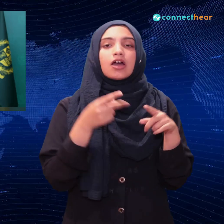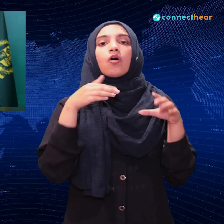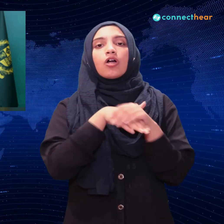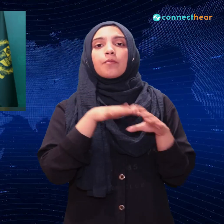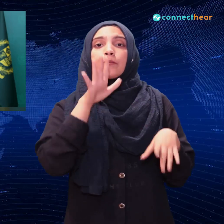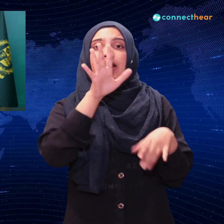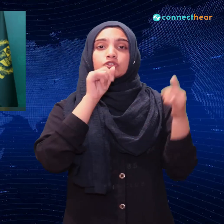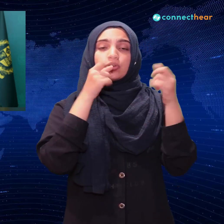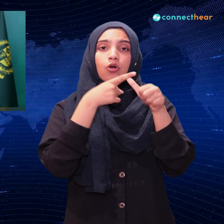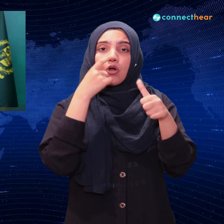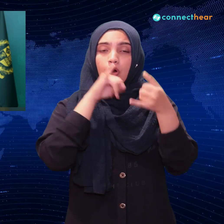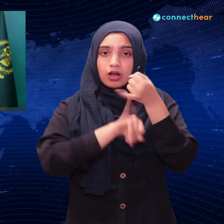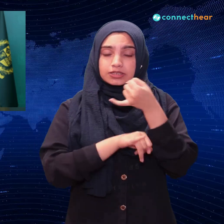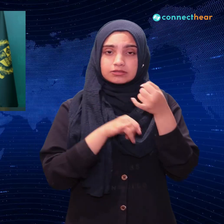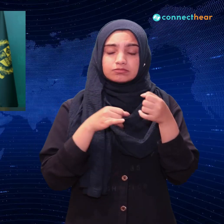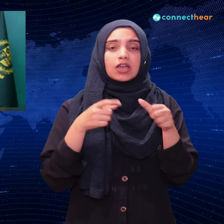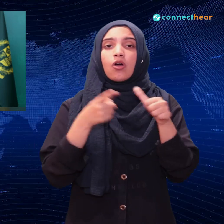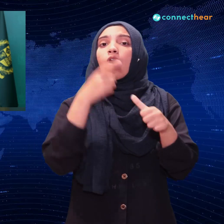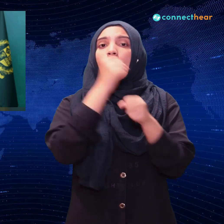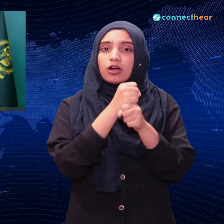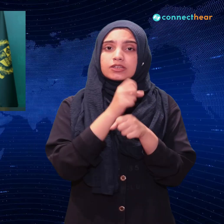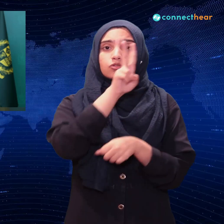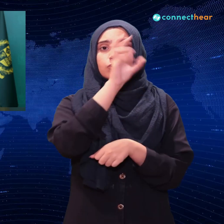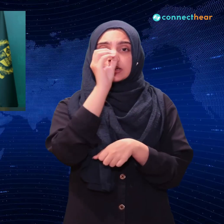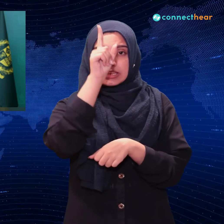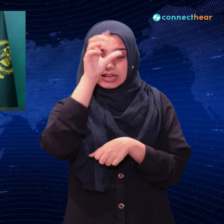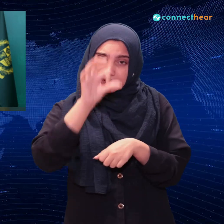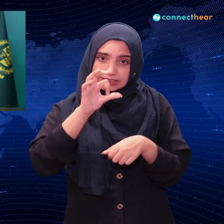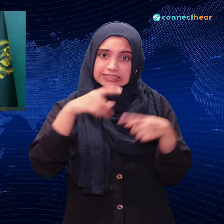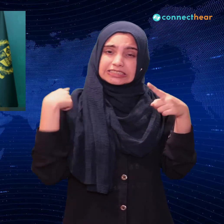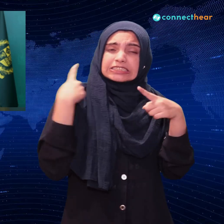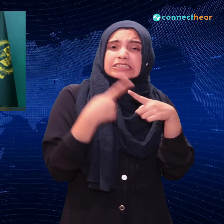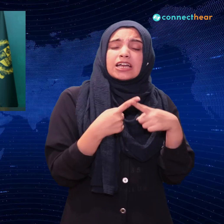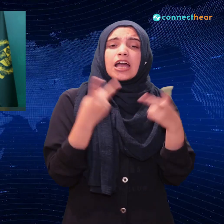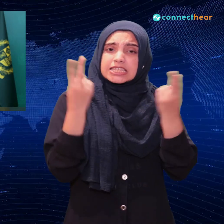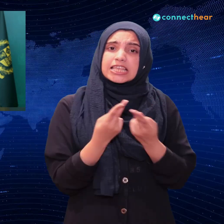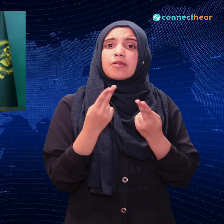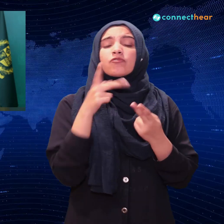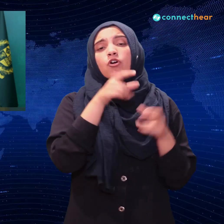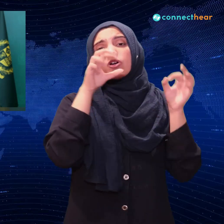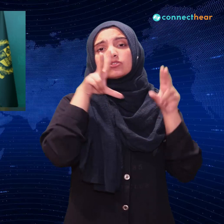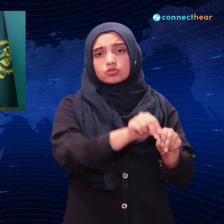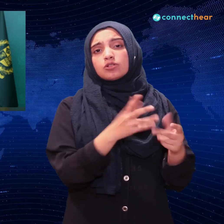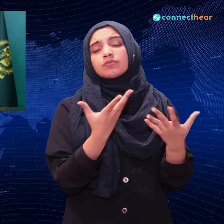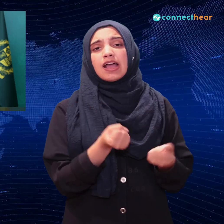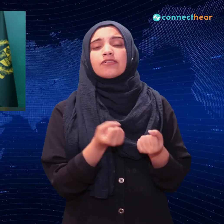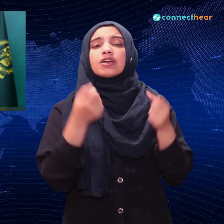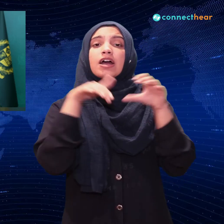2019. It has unleashed a reign of terror by an occupation force